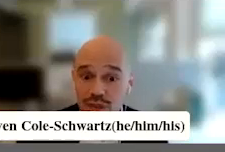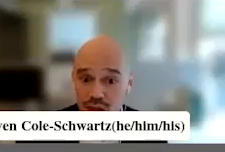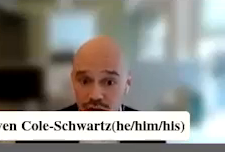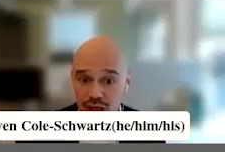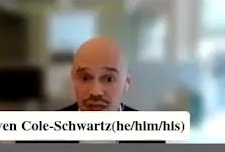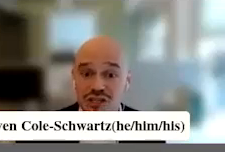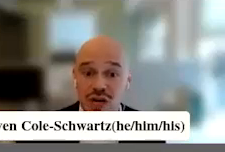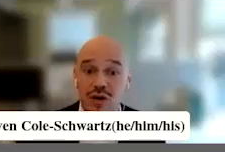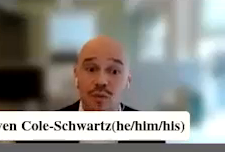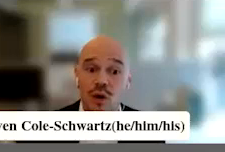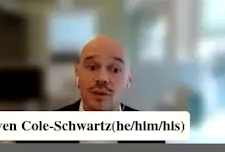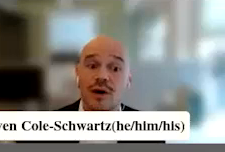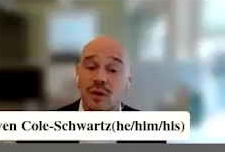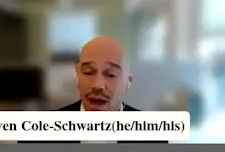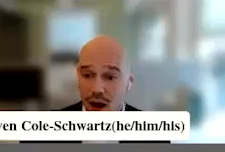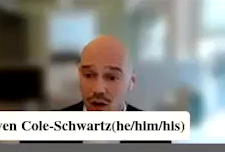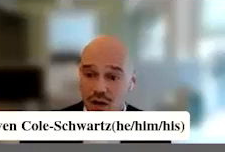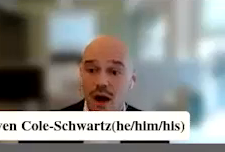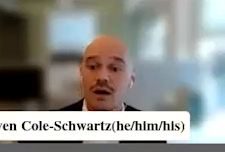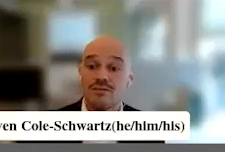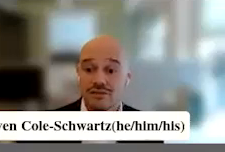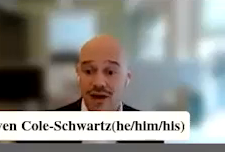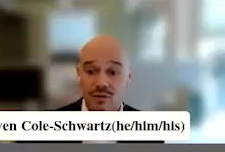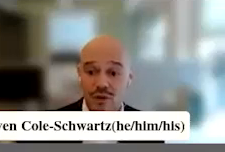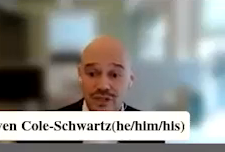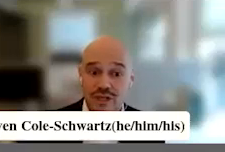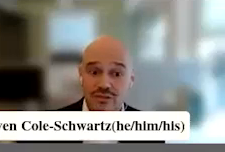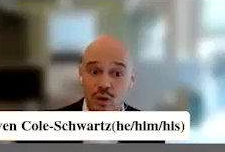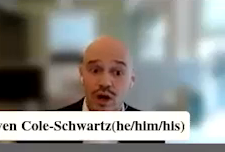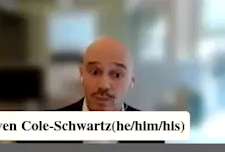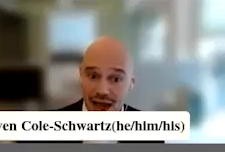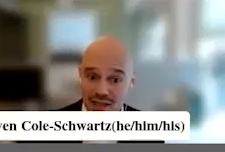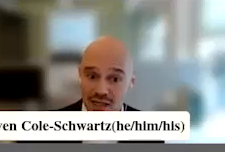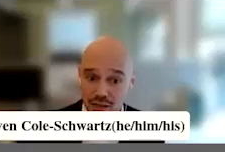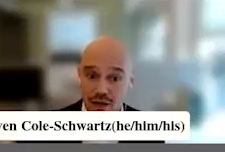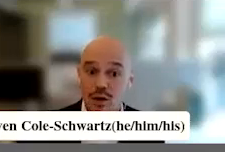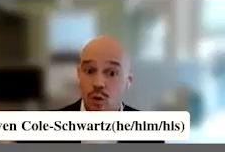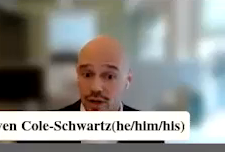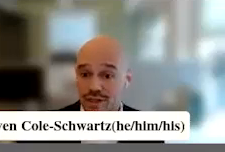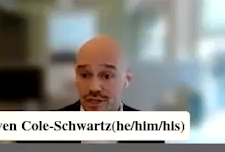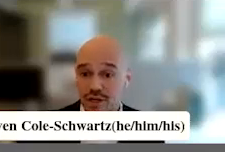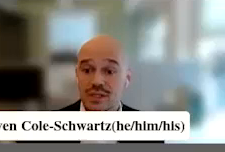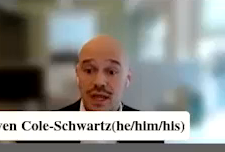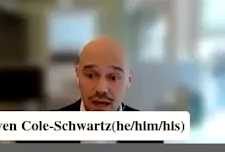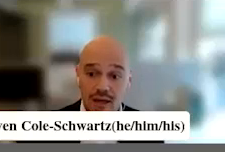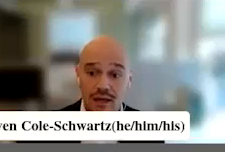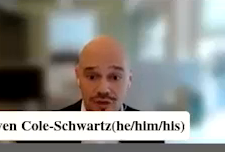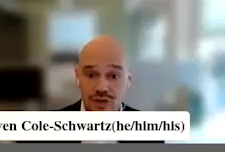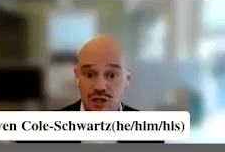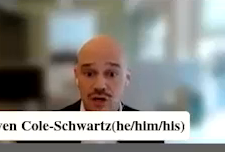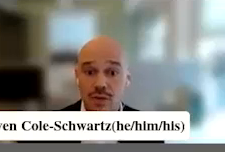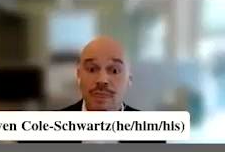We will be learning and sharing more about the power of 501c4 capacity, organizations,